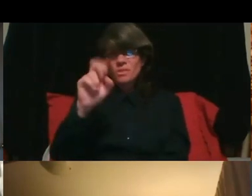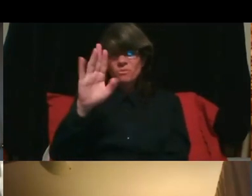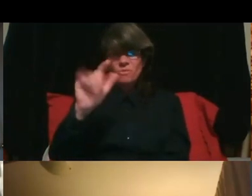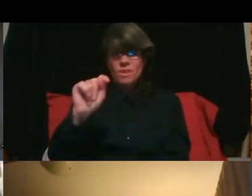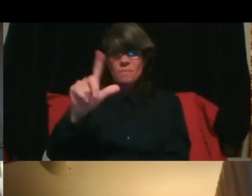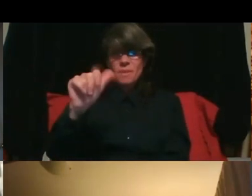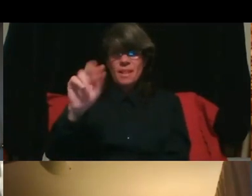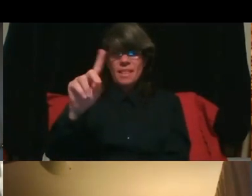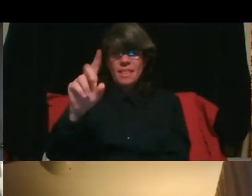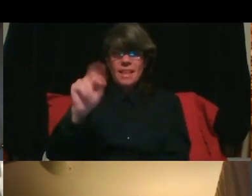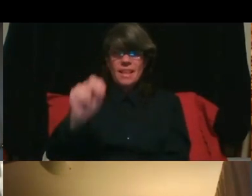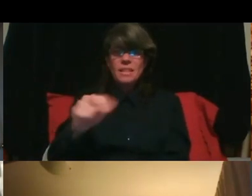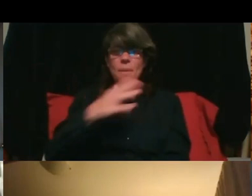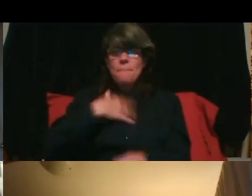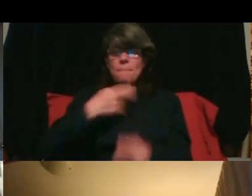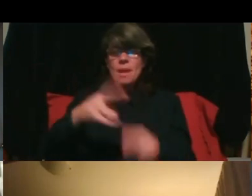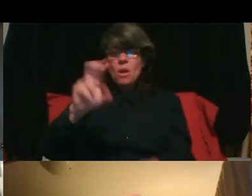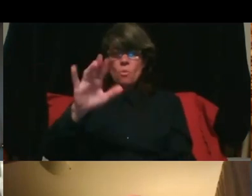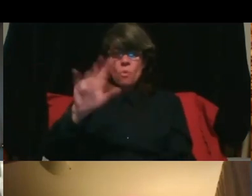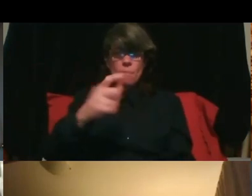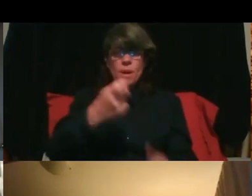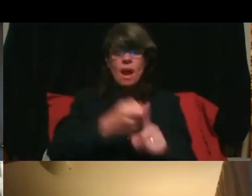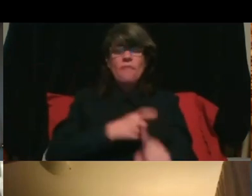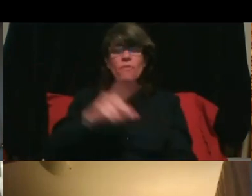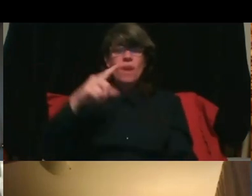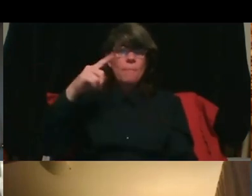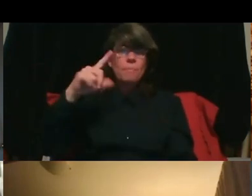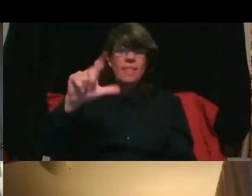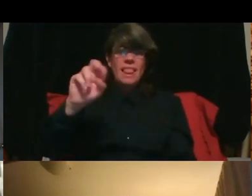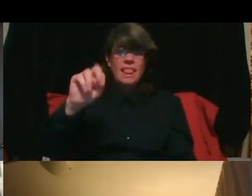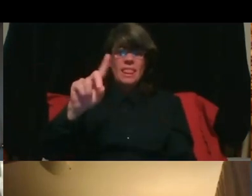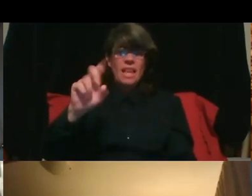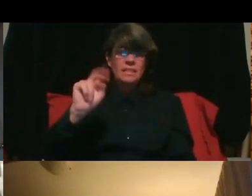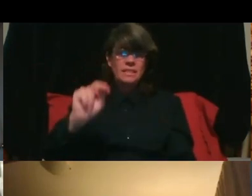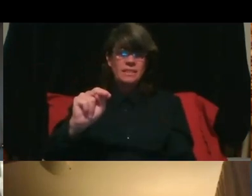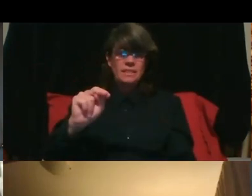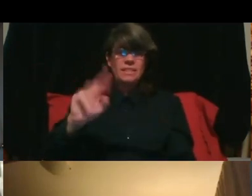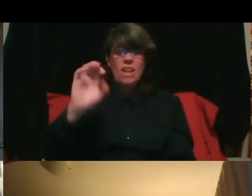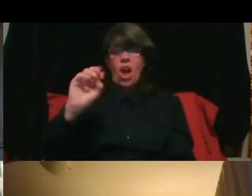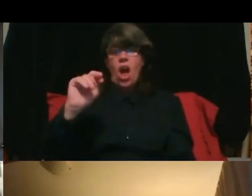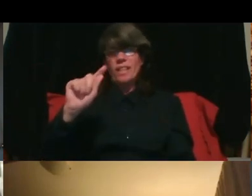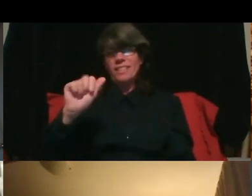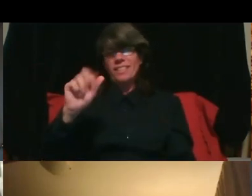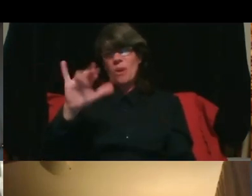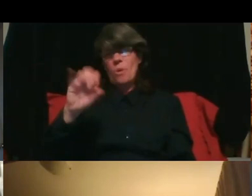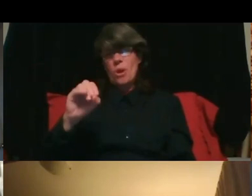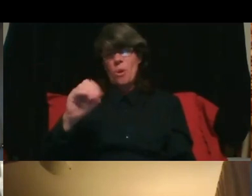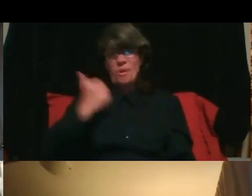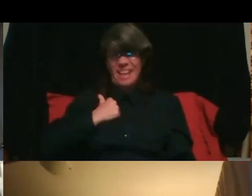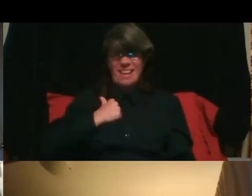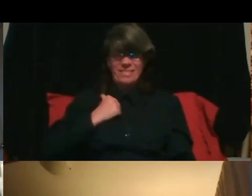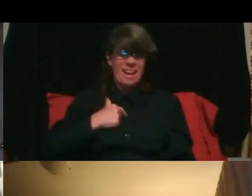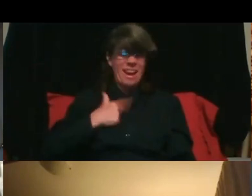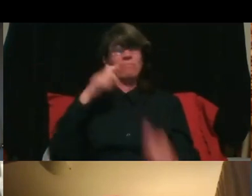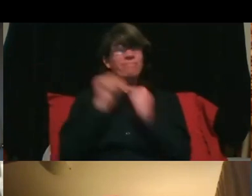My name is Robert. I come from London, Ontario, Canada. I'm a long ways north from where you are.